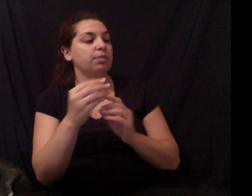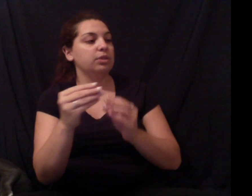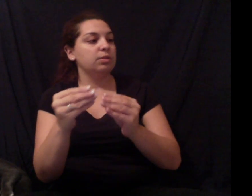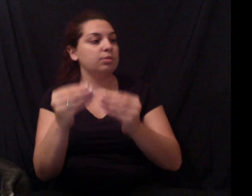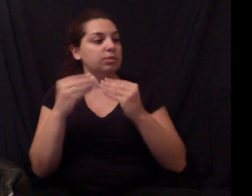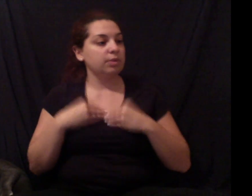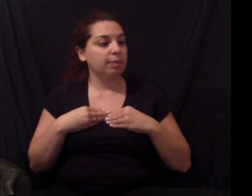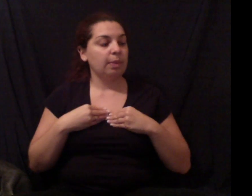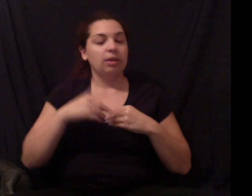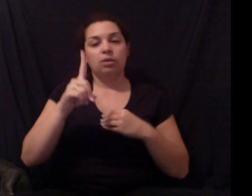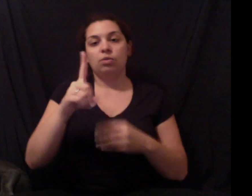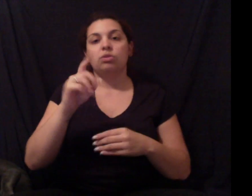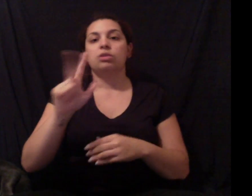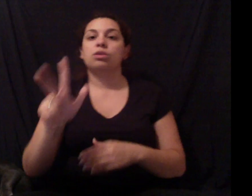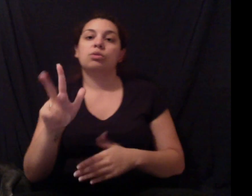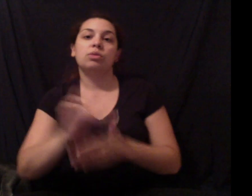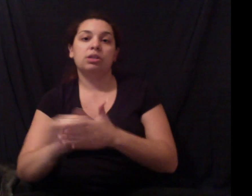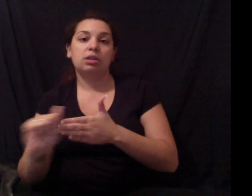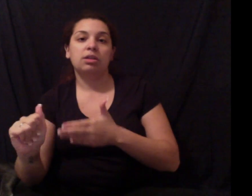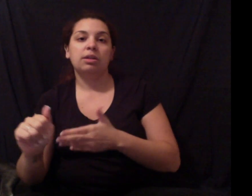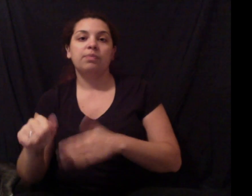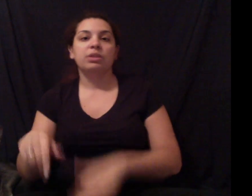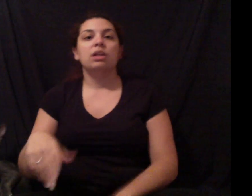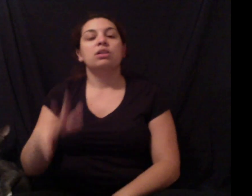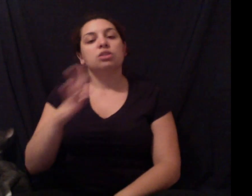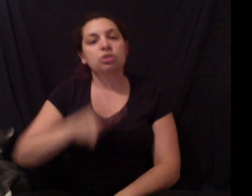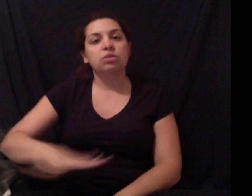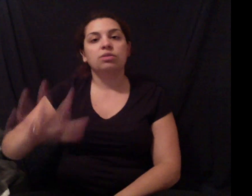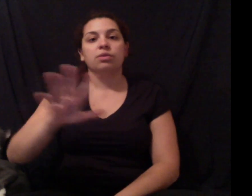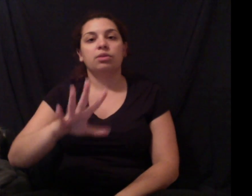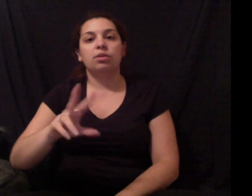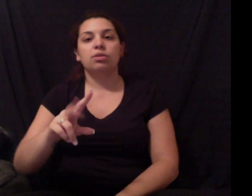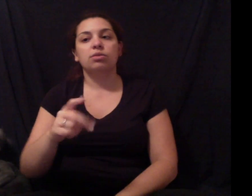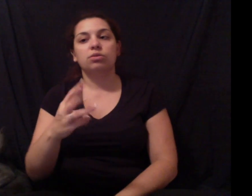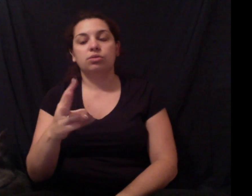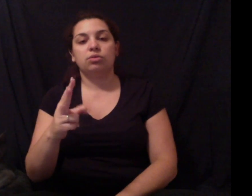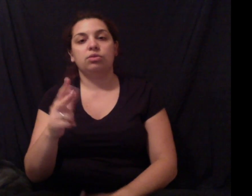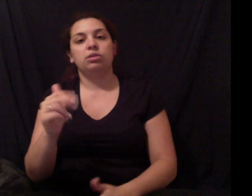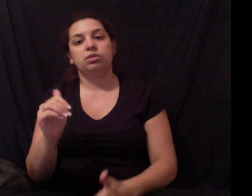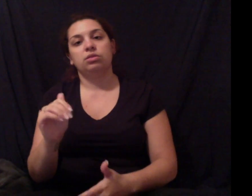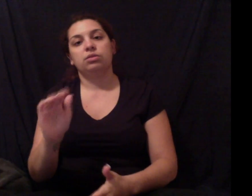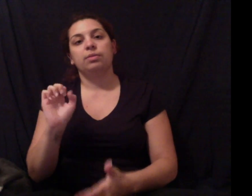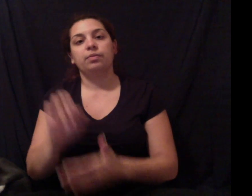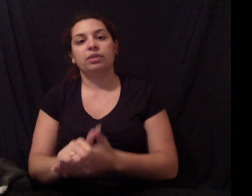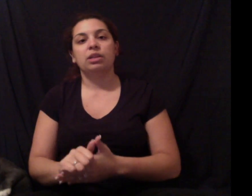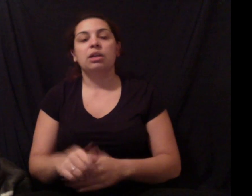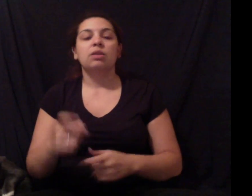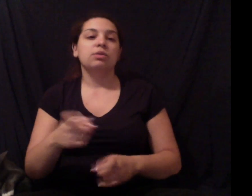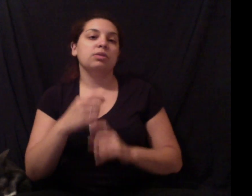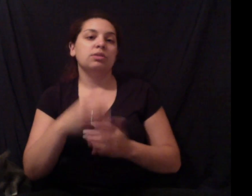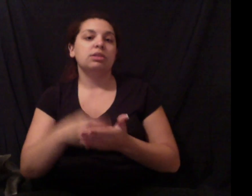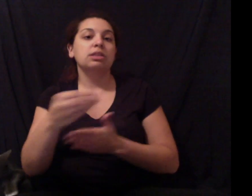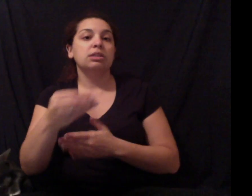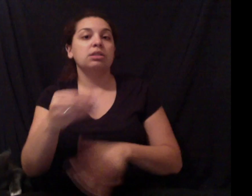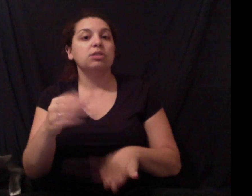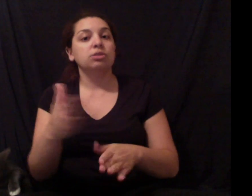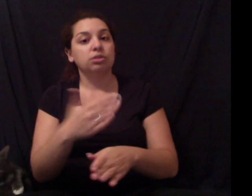was only worth roughly $1,000 to $3,000 in income. So coming up with alternate revenue sources, such as selling songs on Bandcamp and eventually